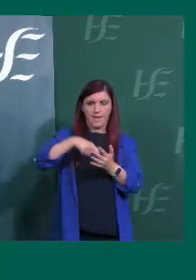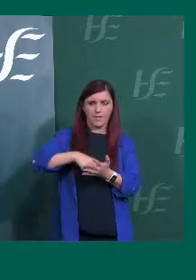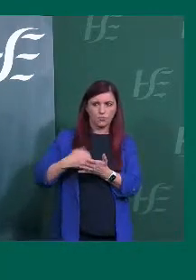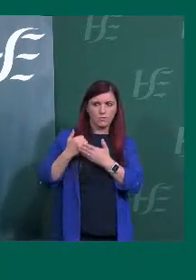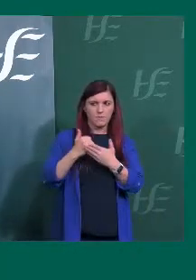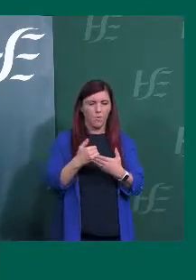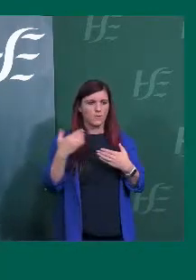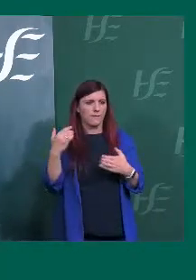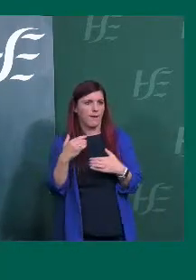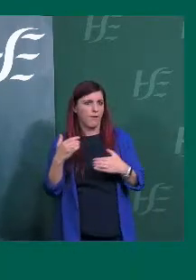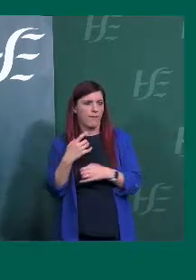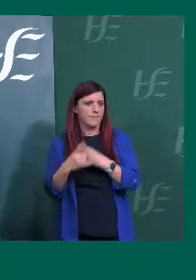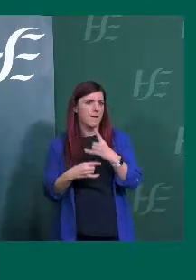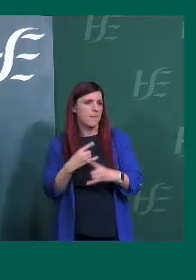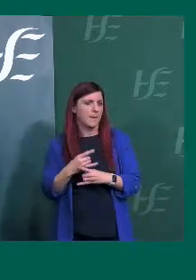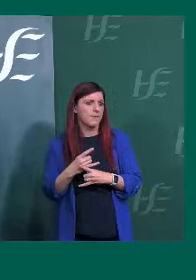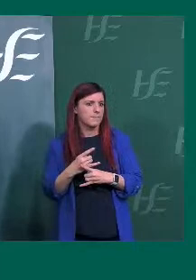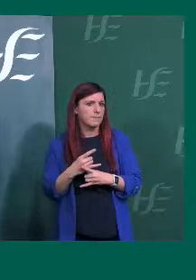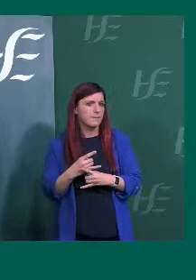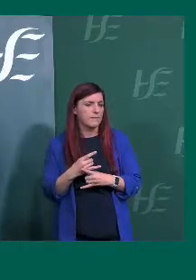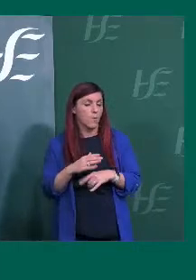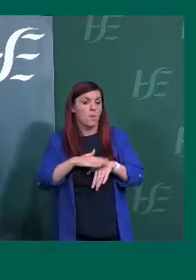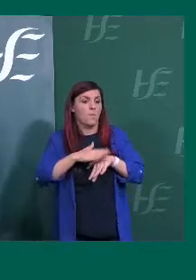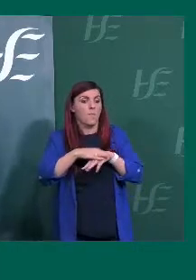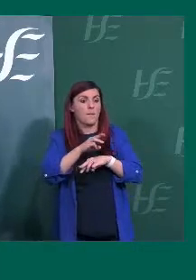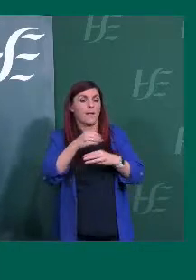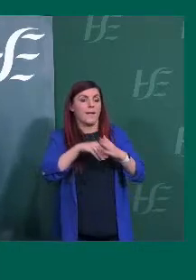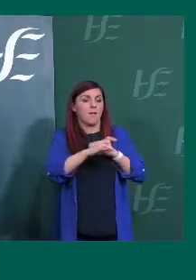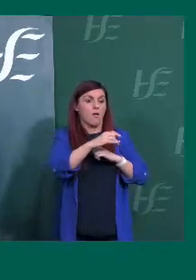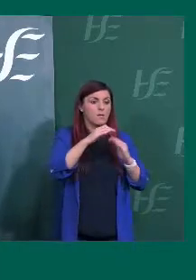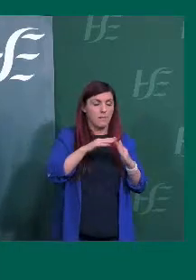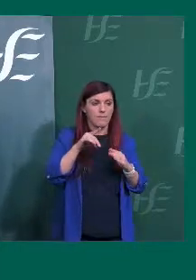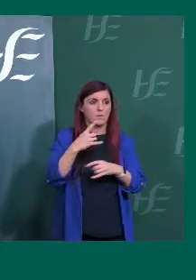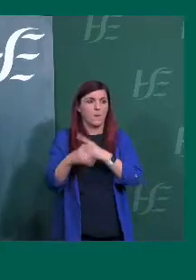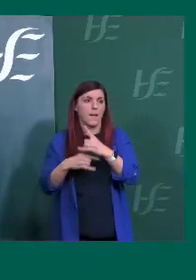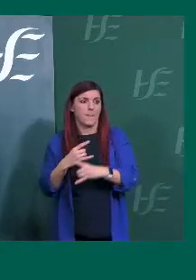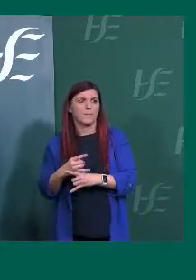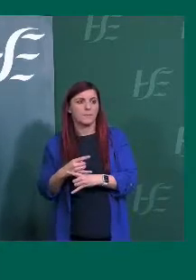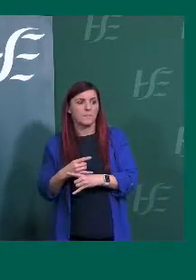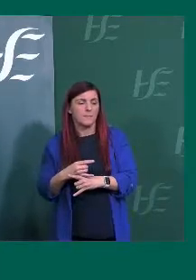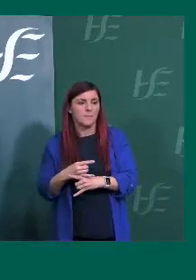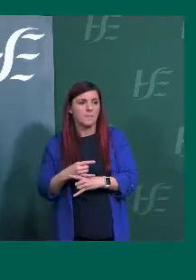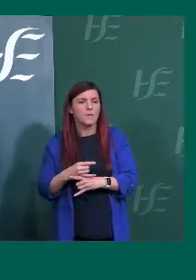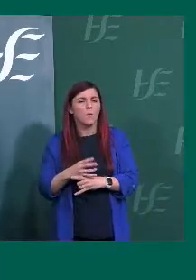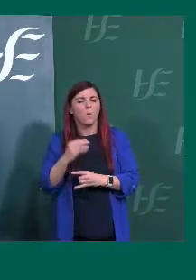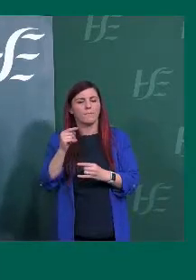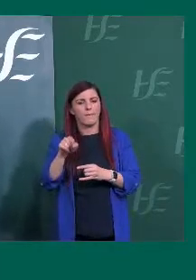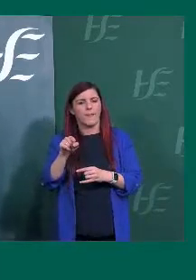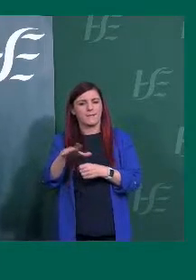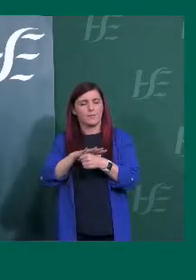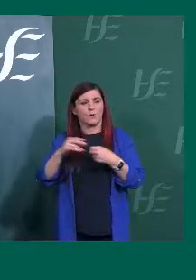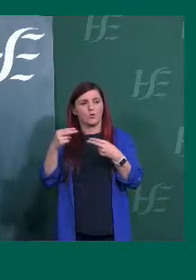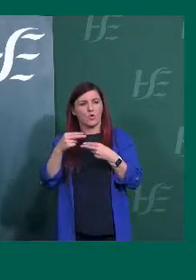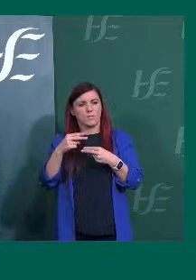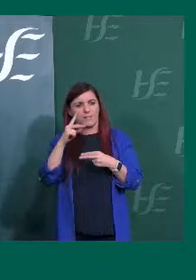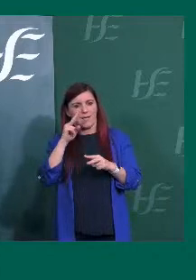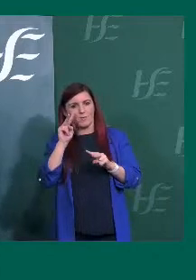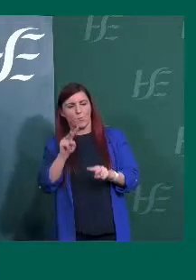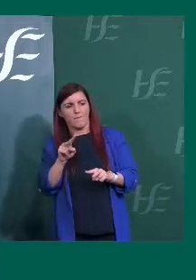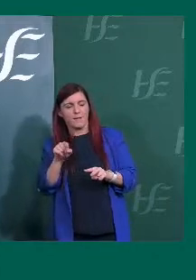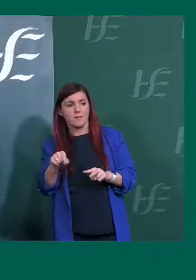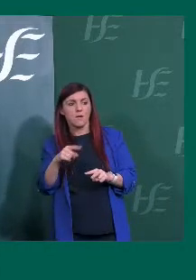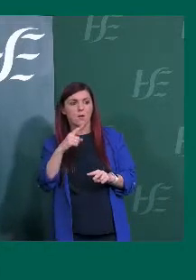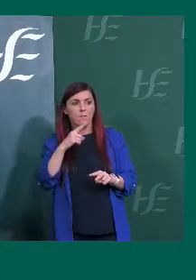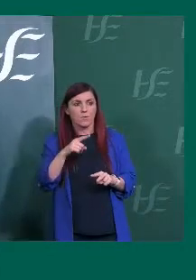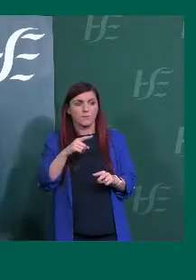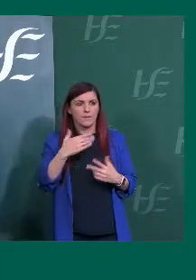supported care in ward situations with the appropriate staff, nursing and doctors supervising it. That's now up to 293. Now,